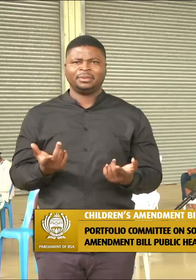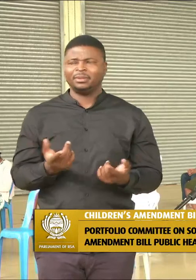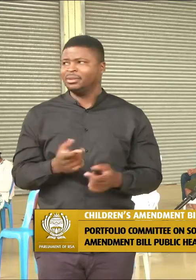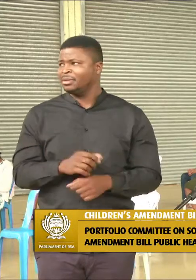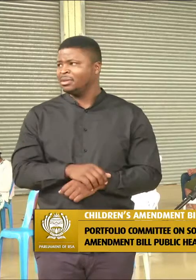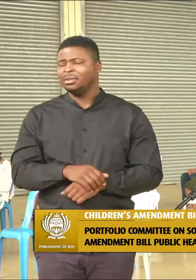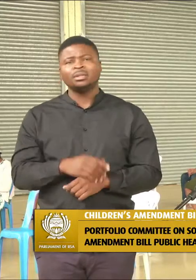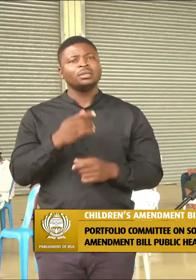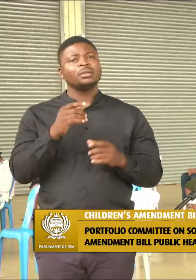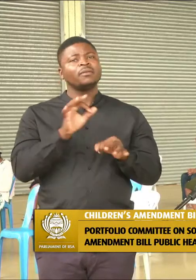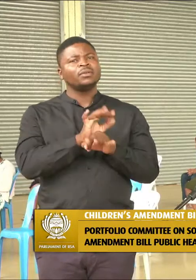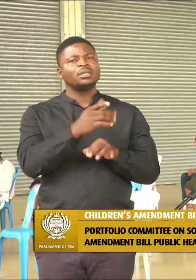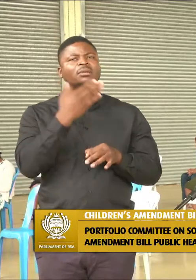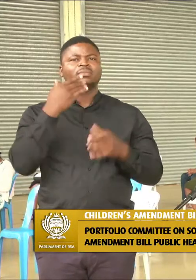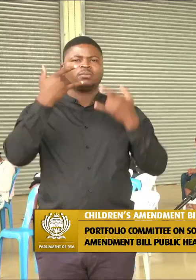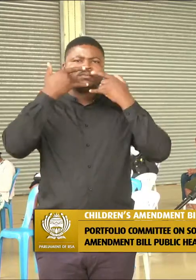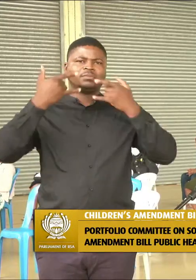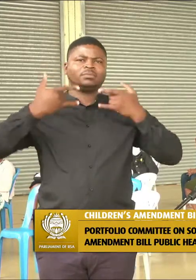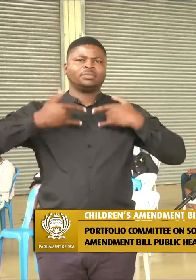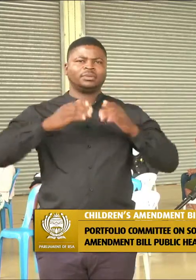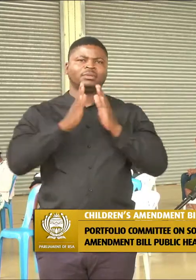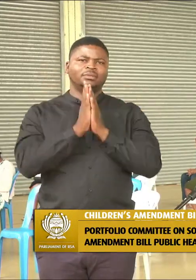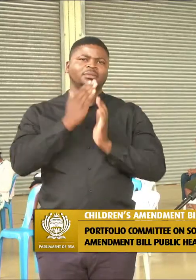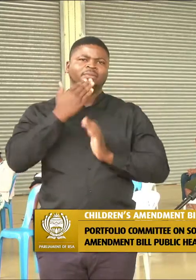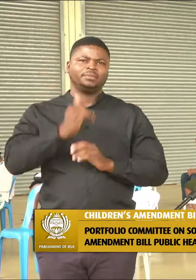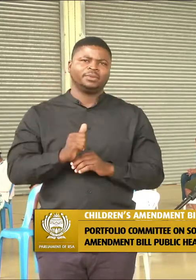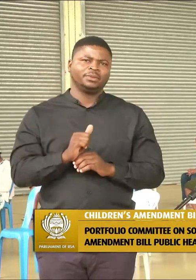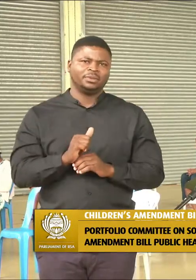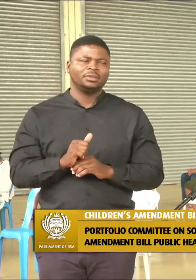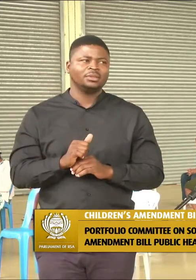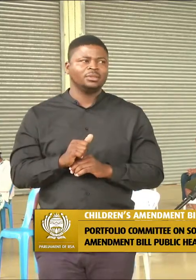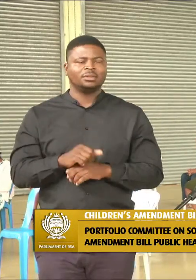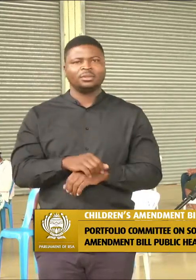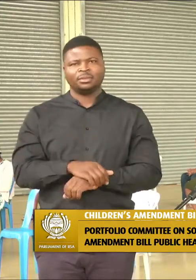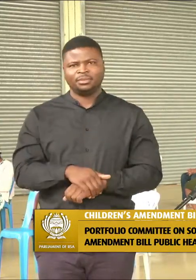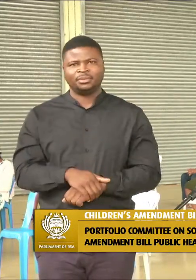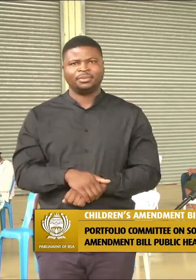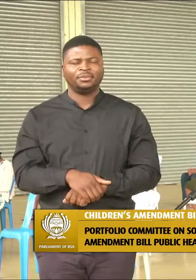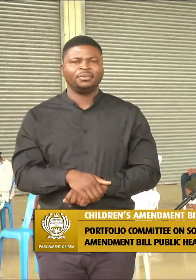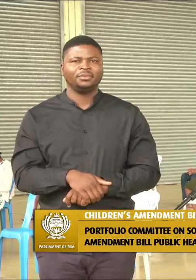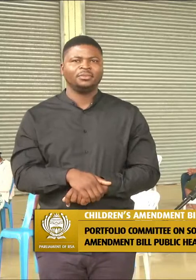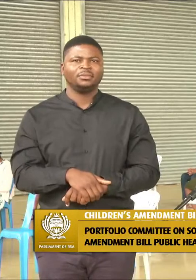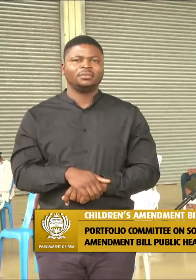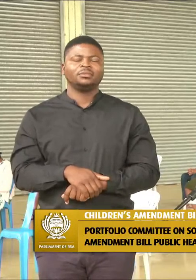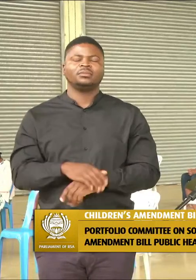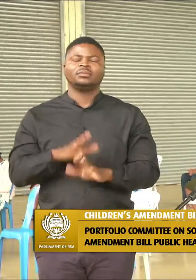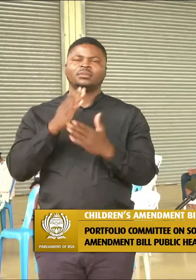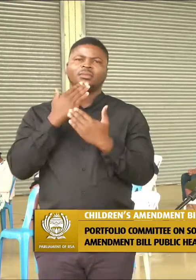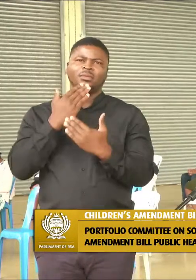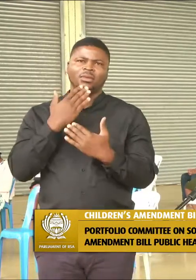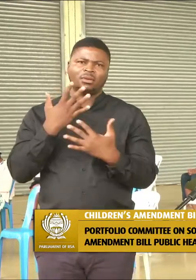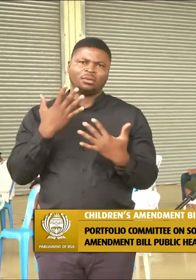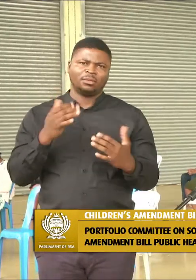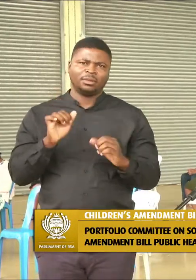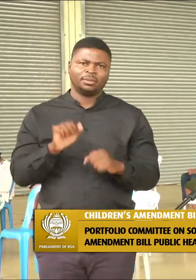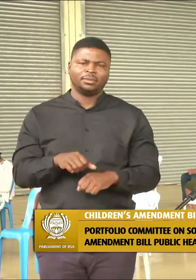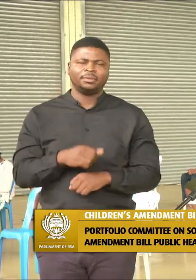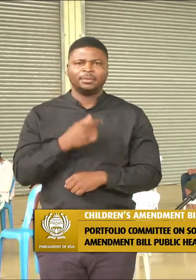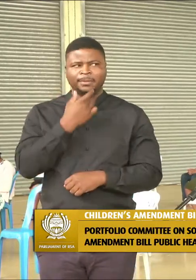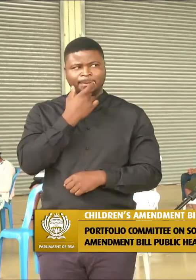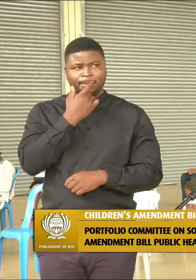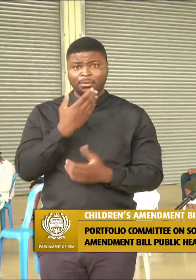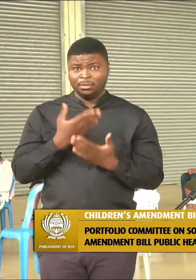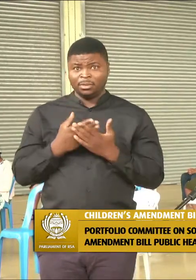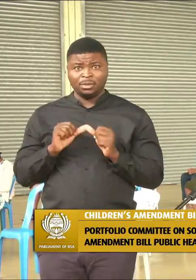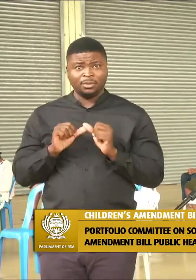Susi mask, Baba. Please and come remove closer to your the mask. To the mic. Thank you. Thank you. Yeah, My name, should I go